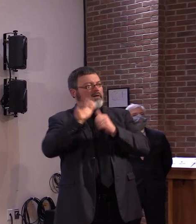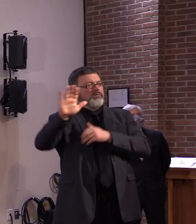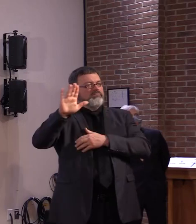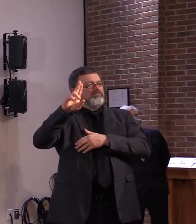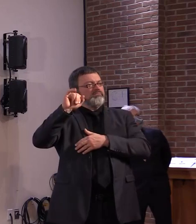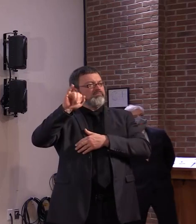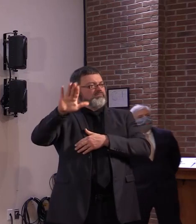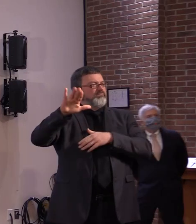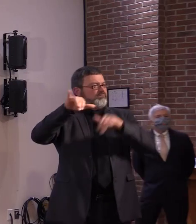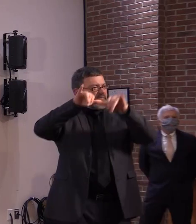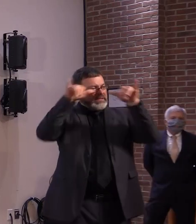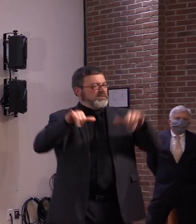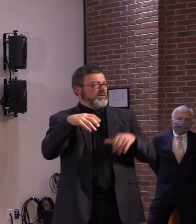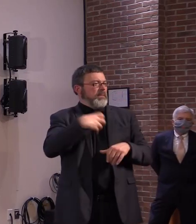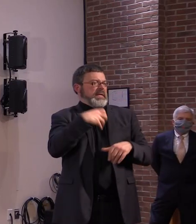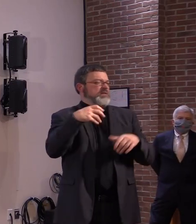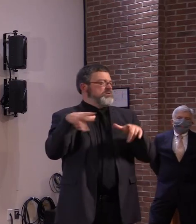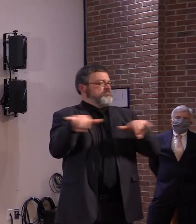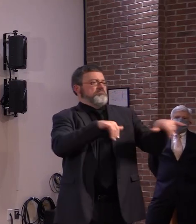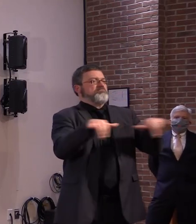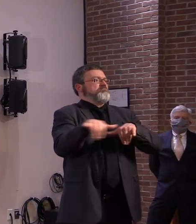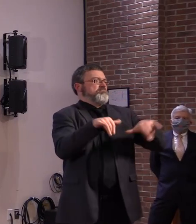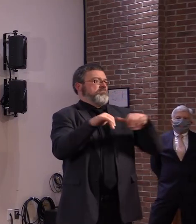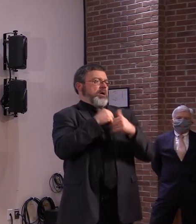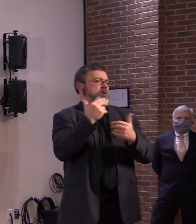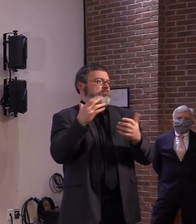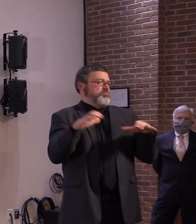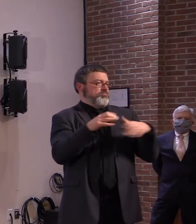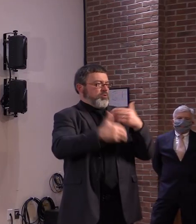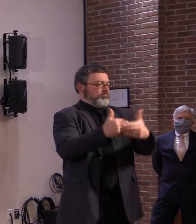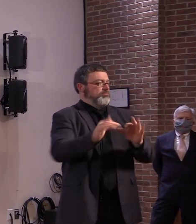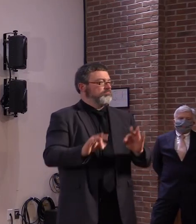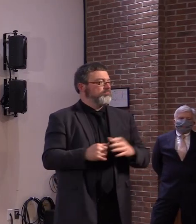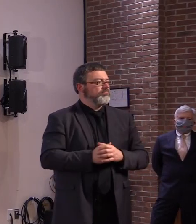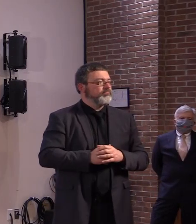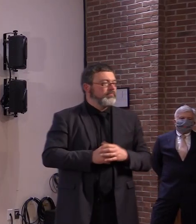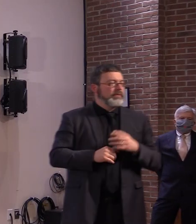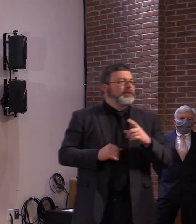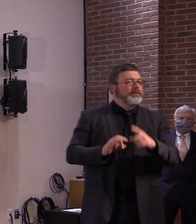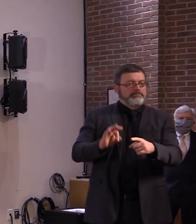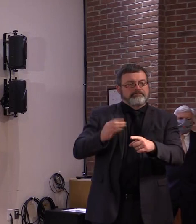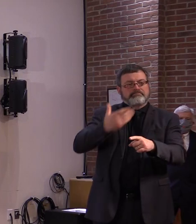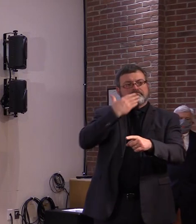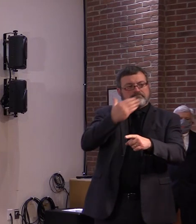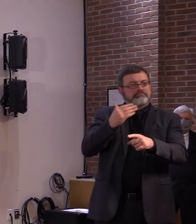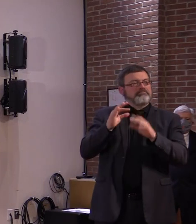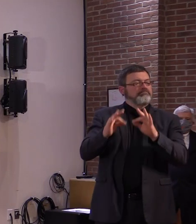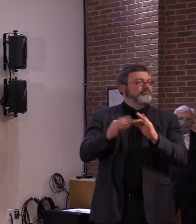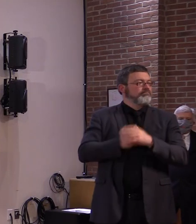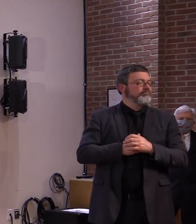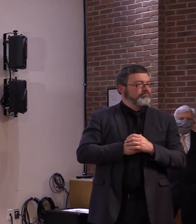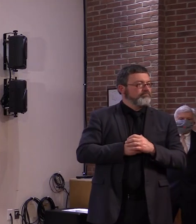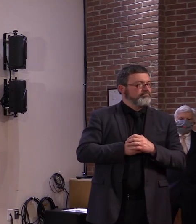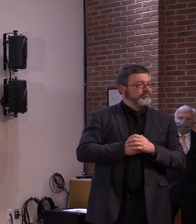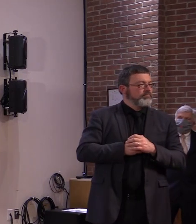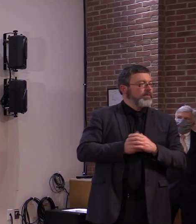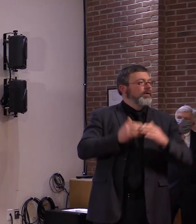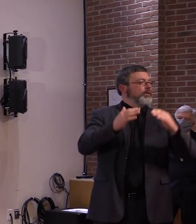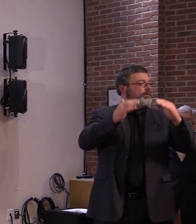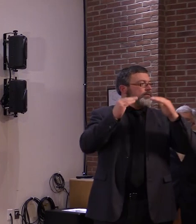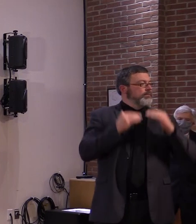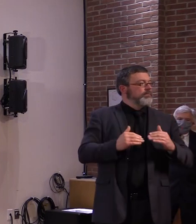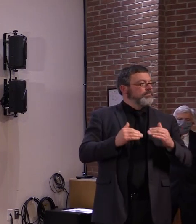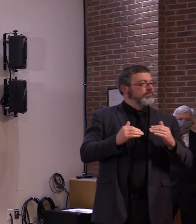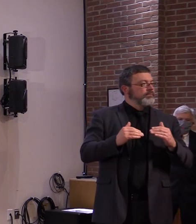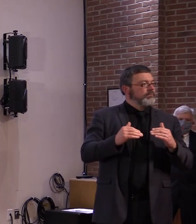of appealing the decision. All right, great, thank you. Yes, sir. All right, we have about